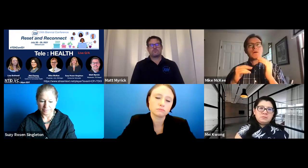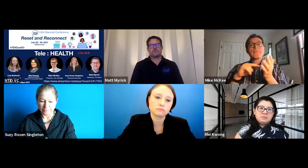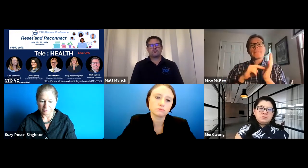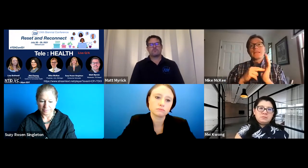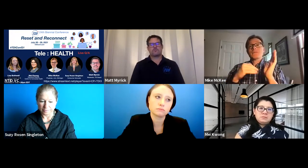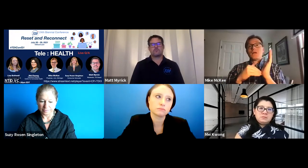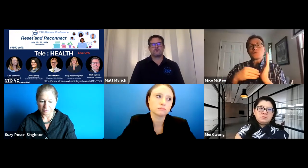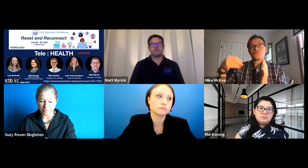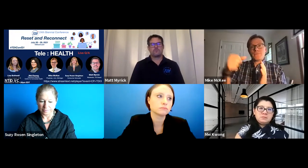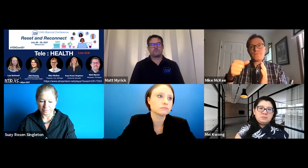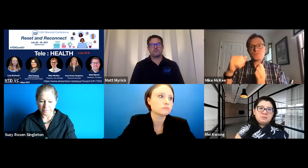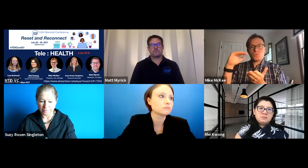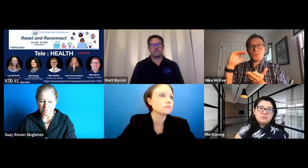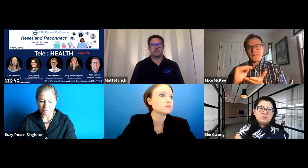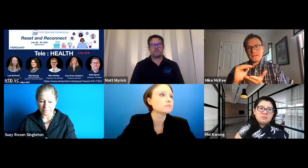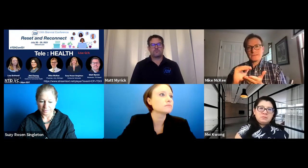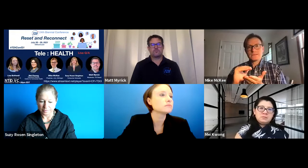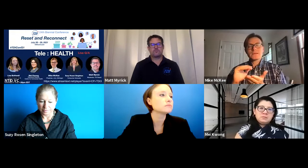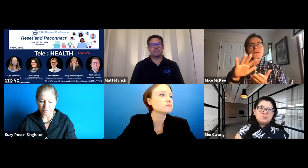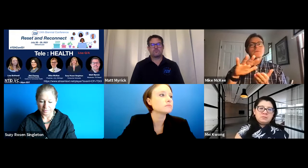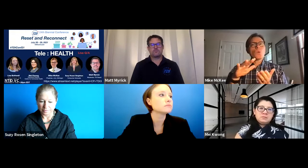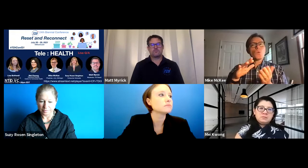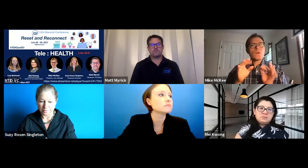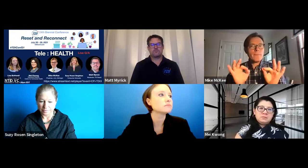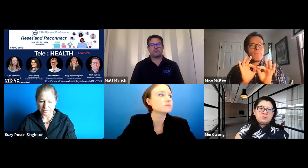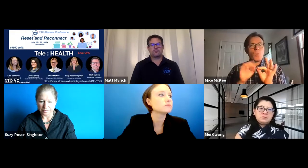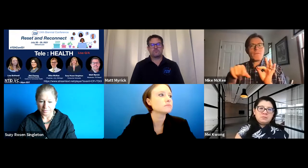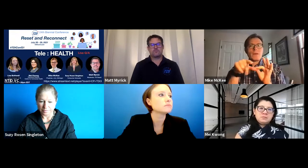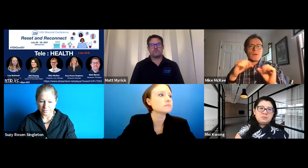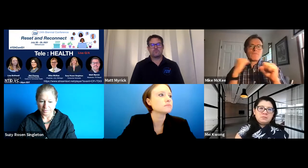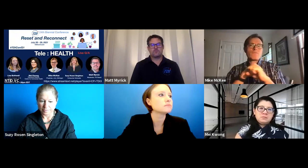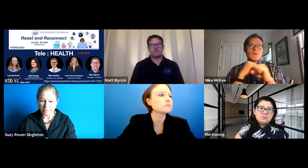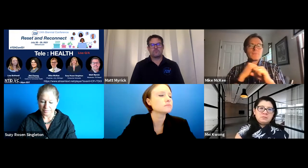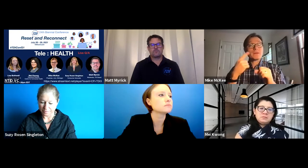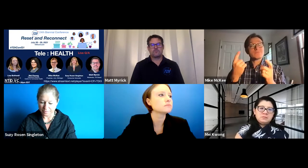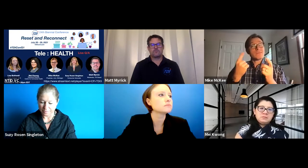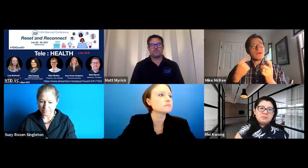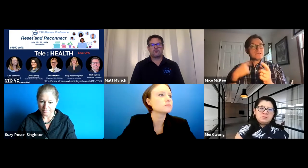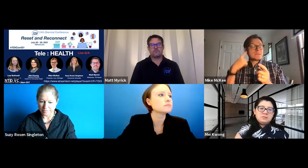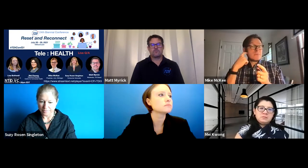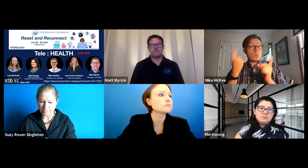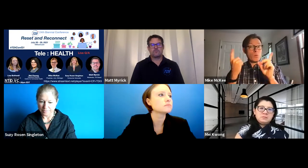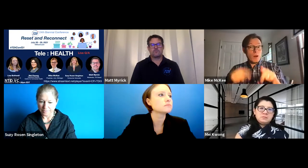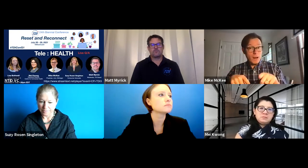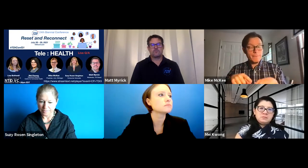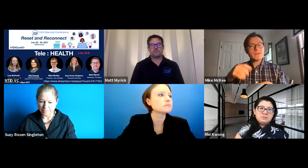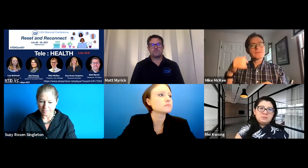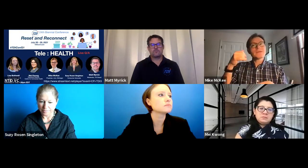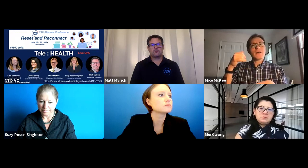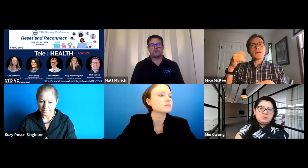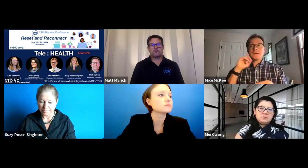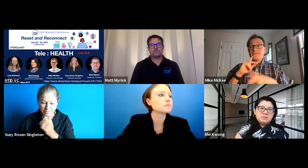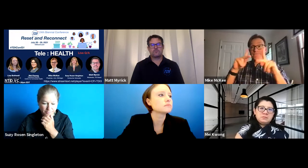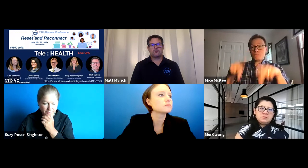they see phone consultations as not as equivalent. So they're going to reimburse less. So it's important for all of you to fight this, because